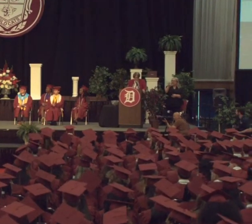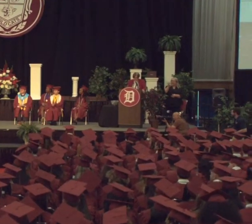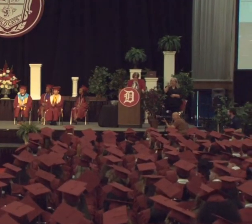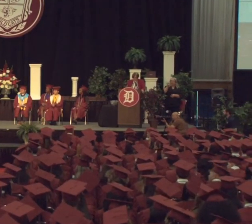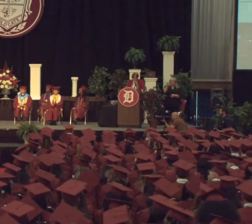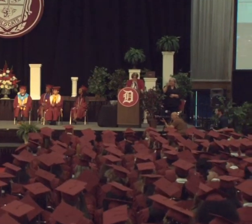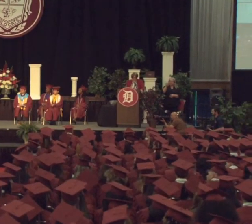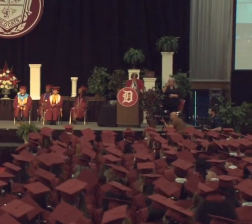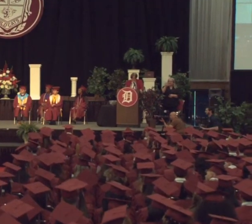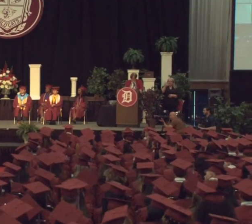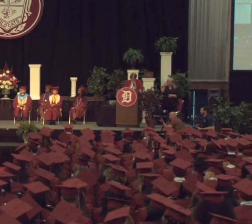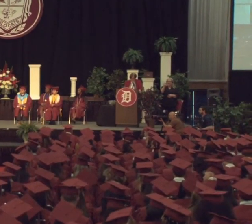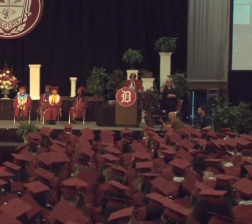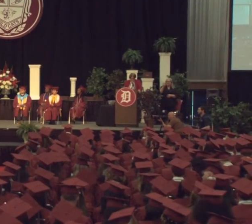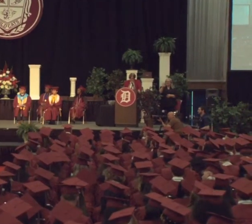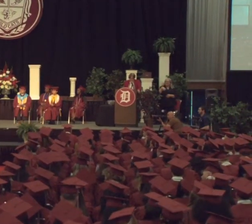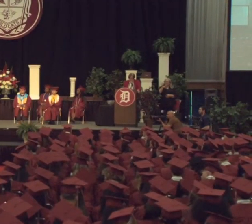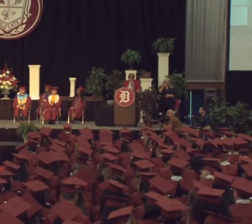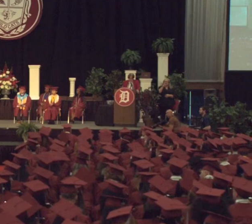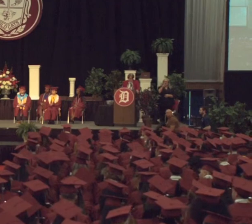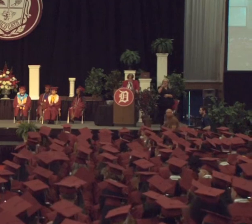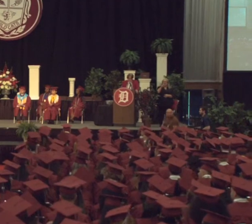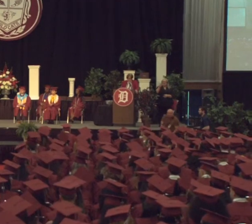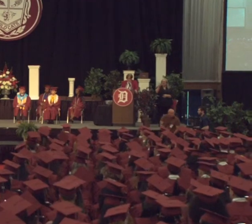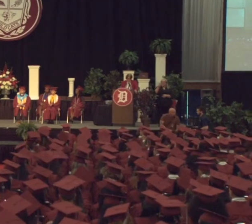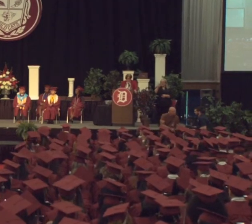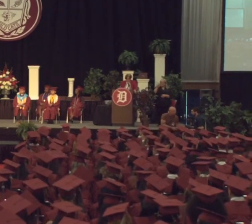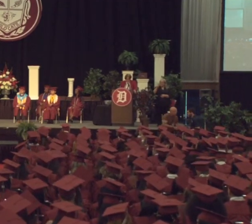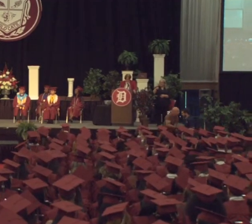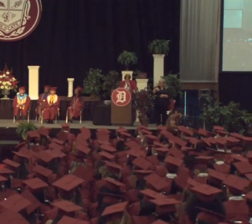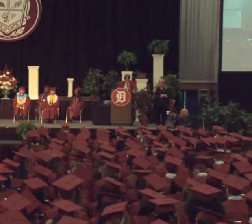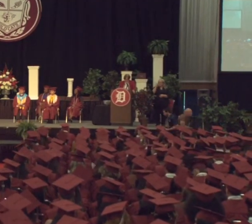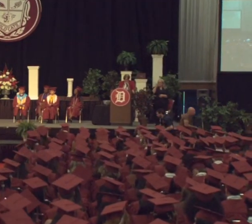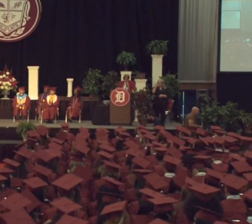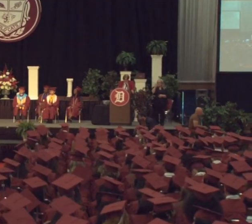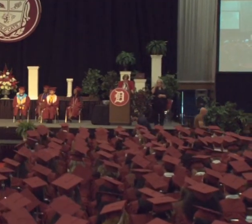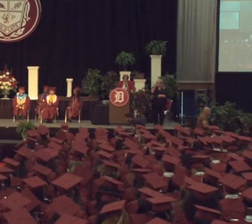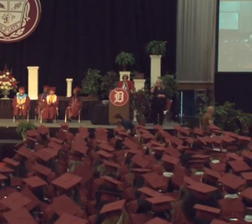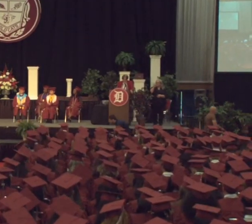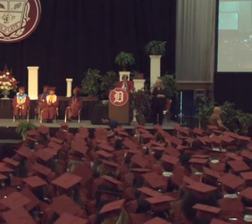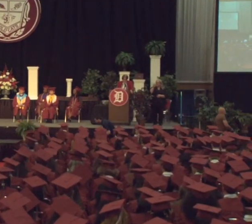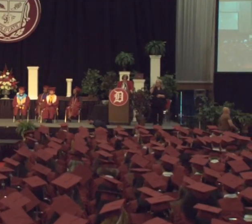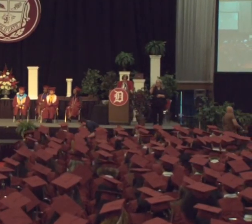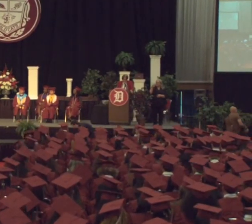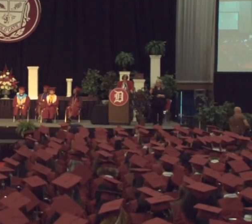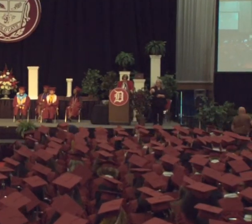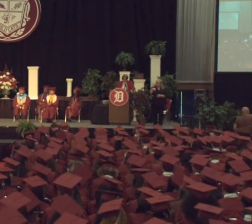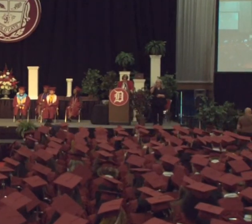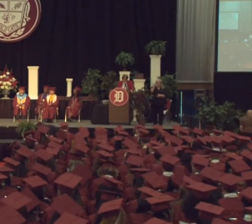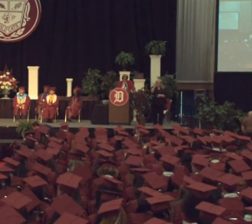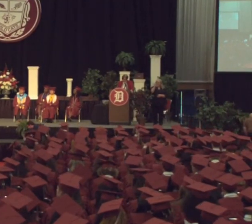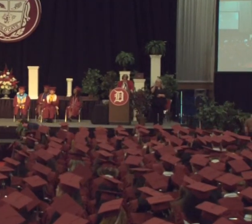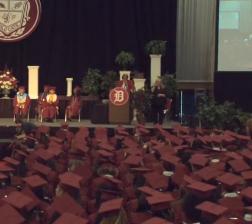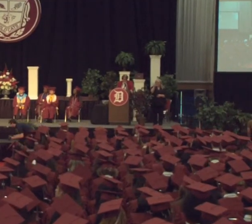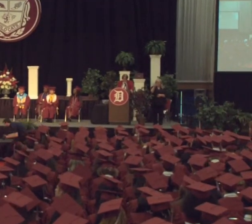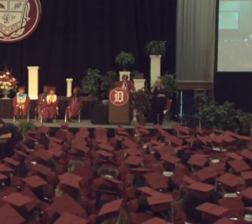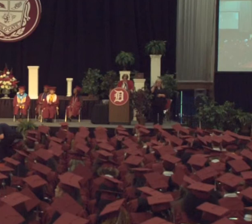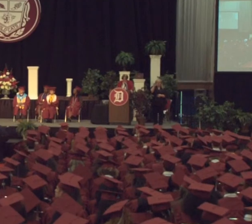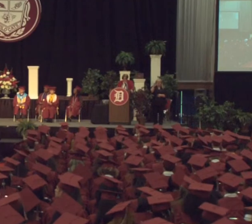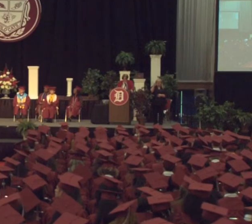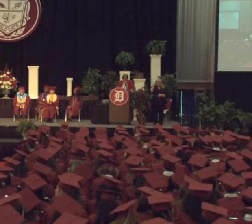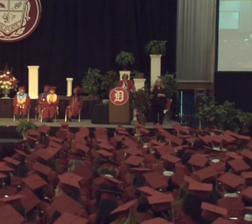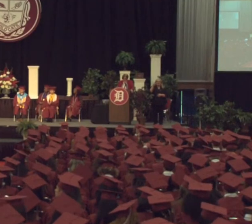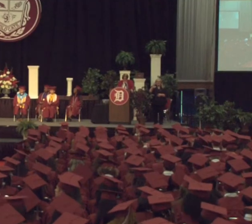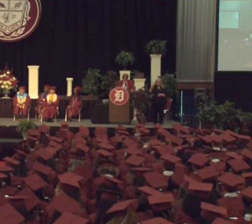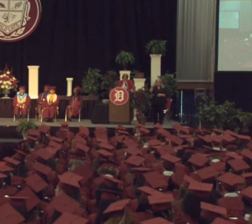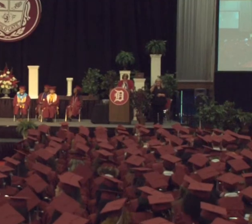John Davis, Jordan Dickerson, Brandon Cortez,